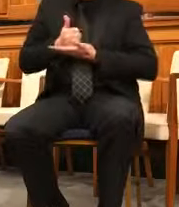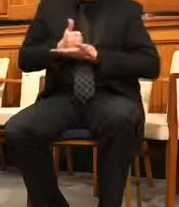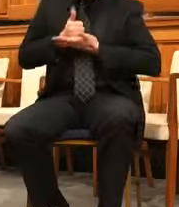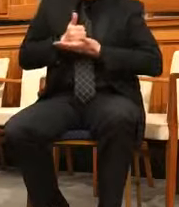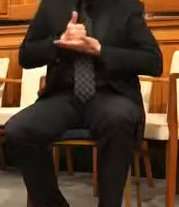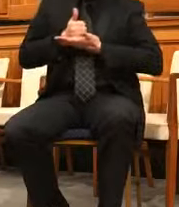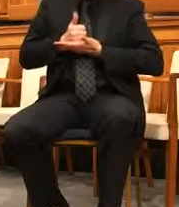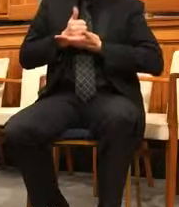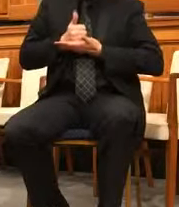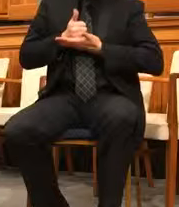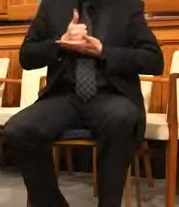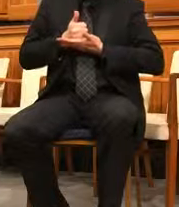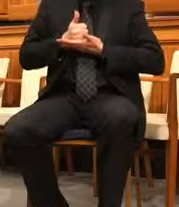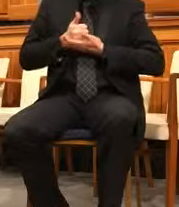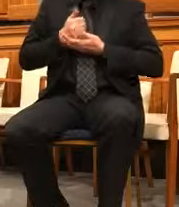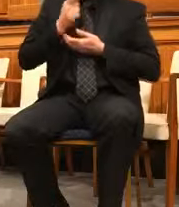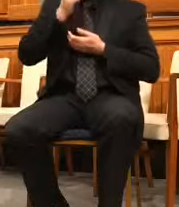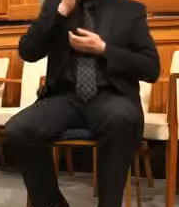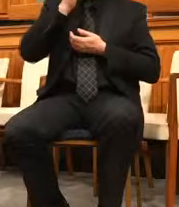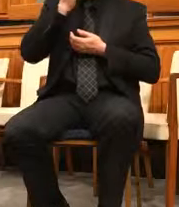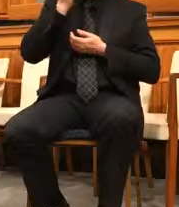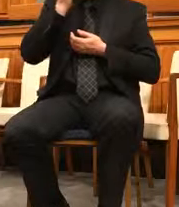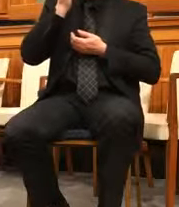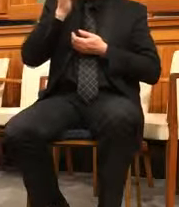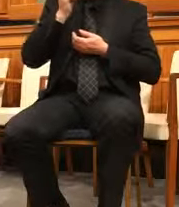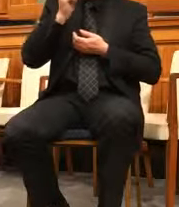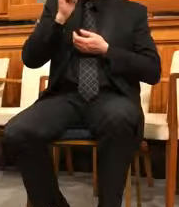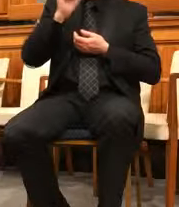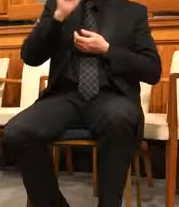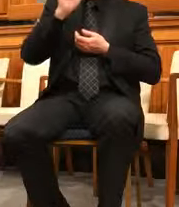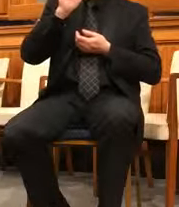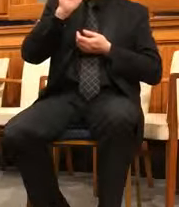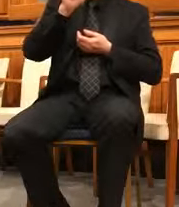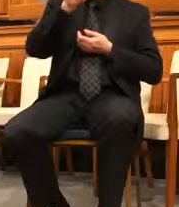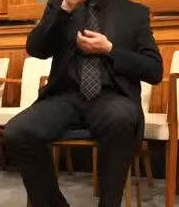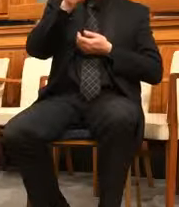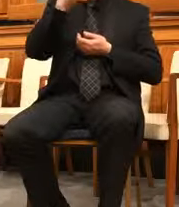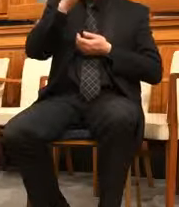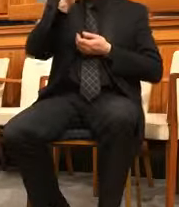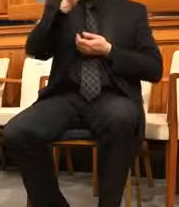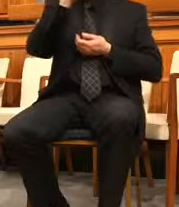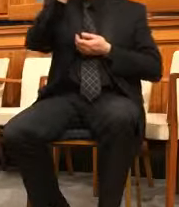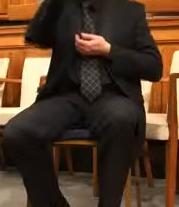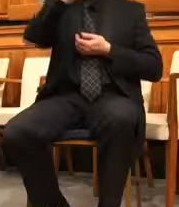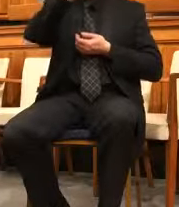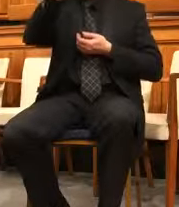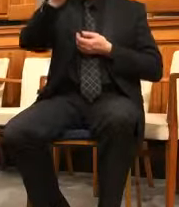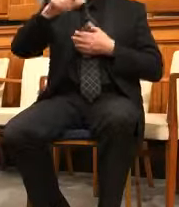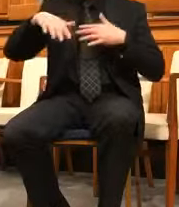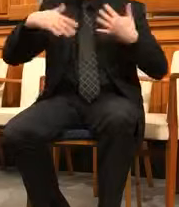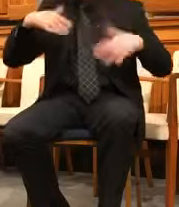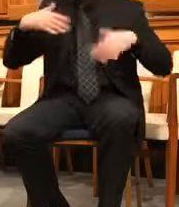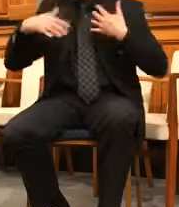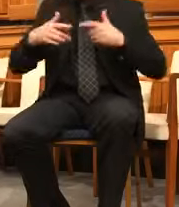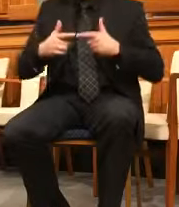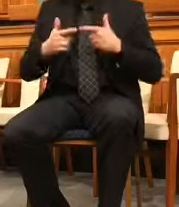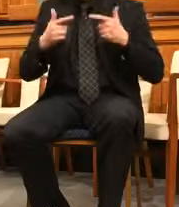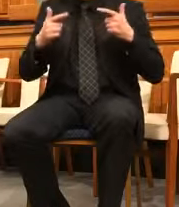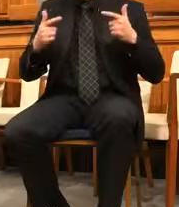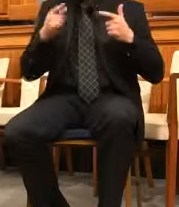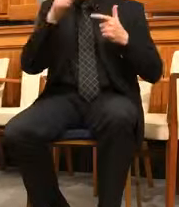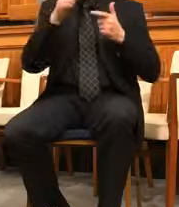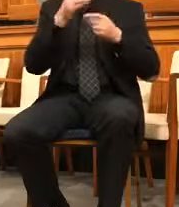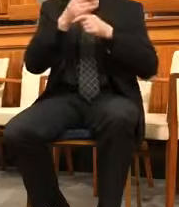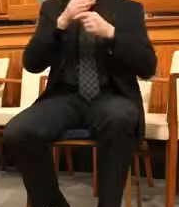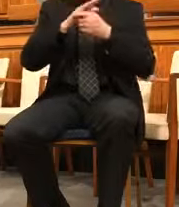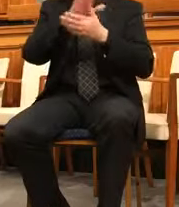person. He was only his work on Calvary's cross for sinners. Then we must